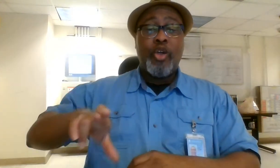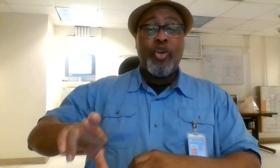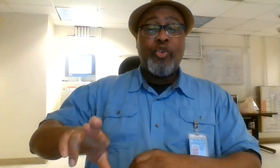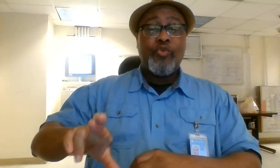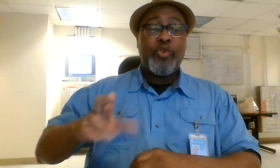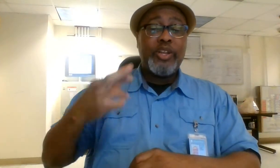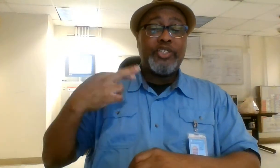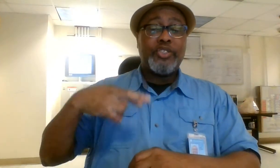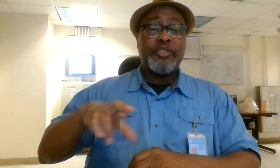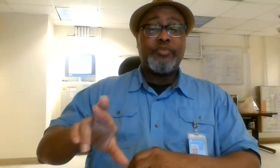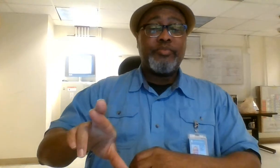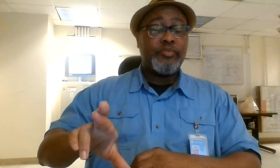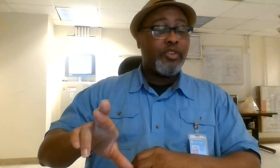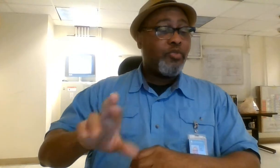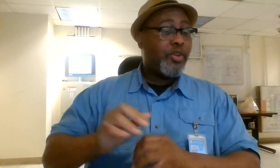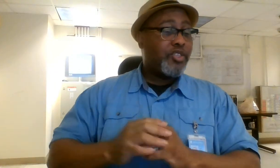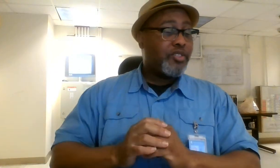Religion. Religious.